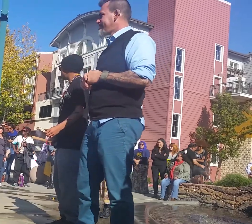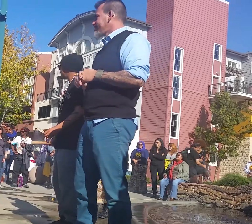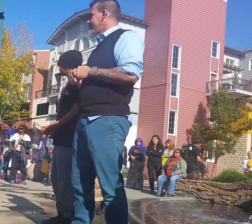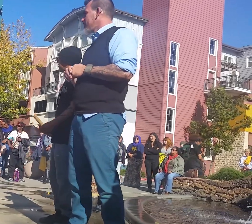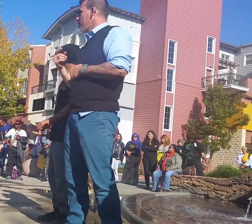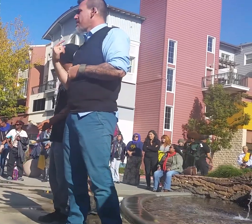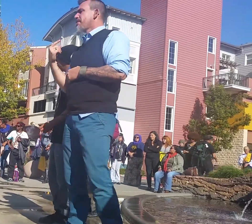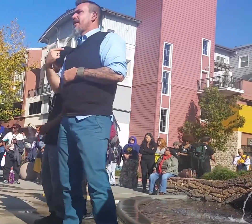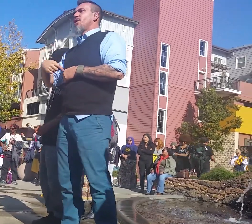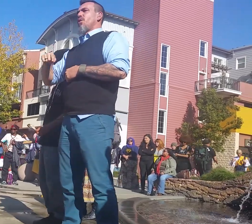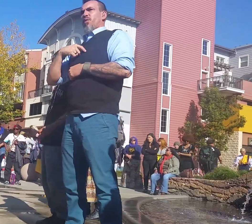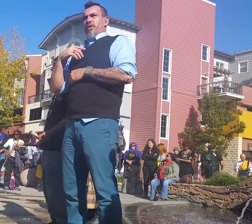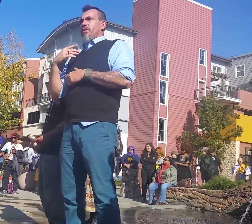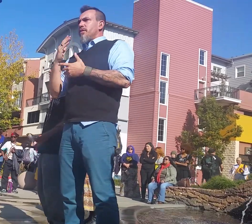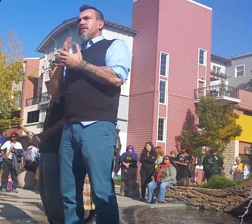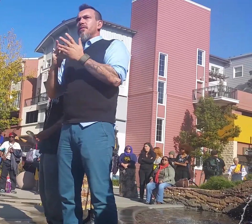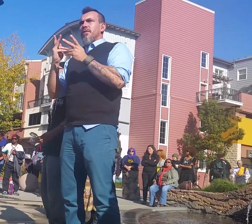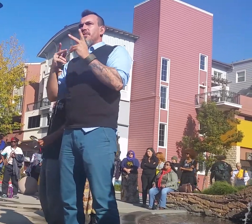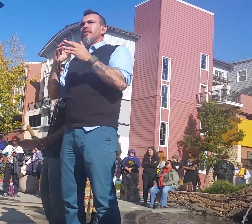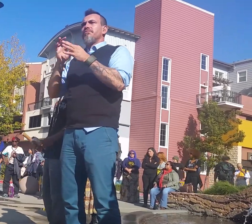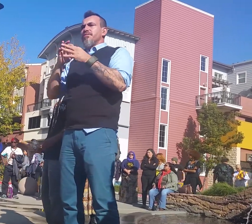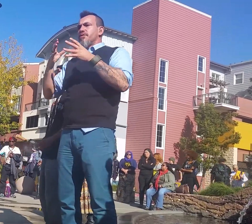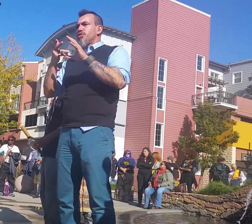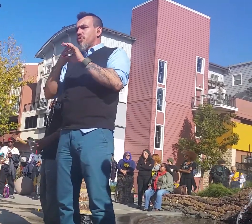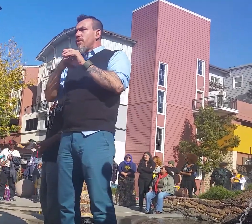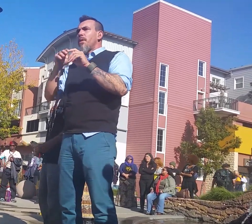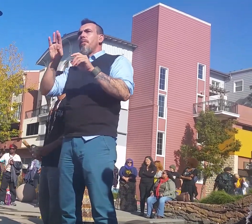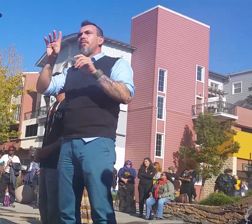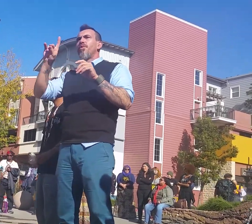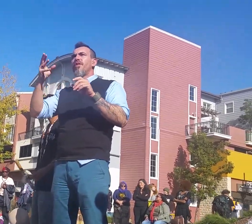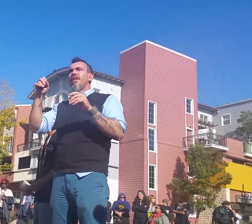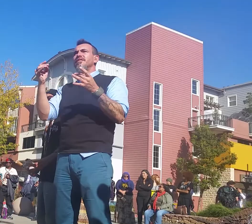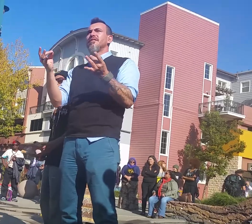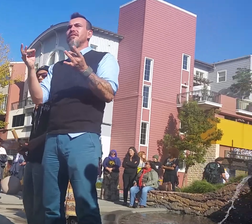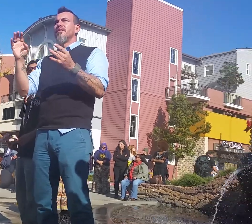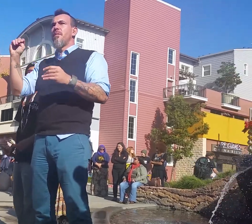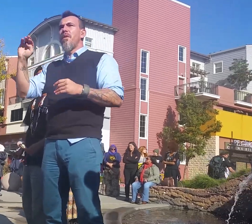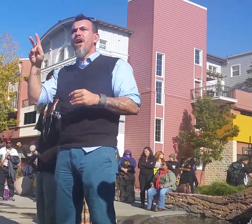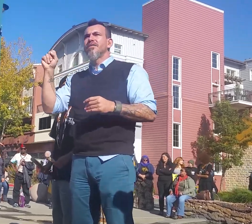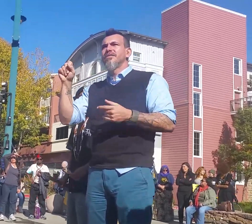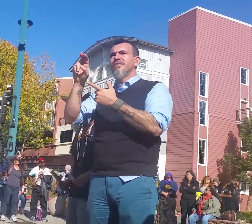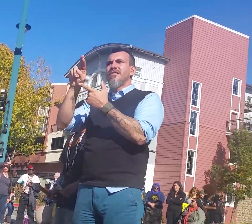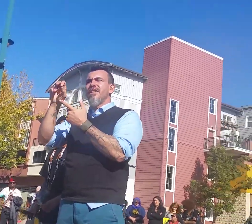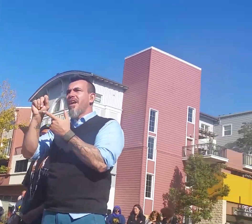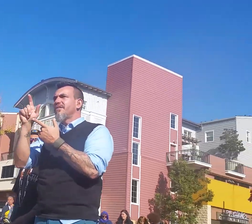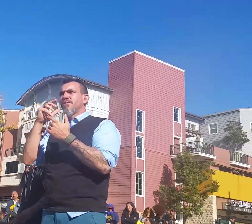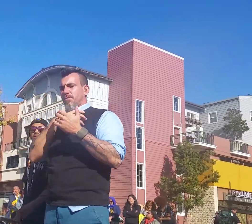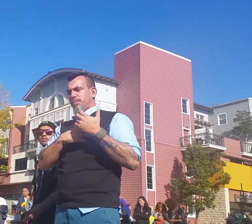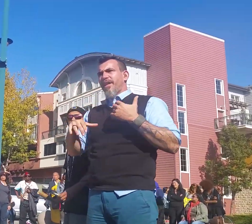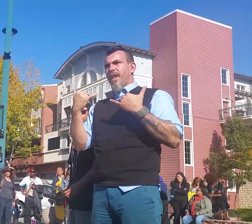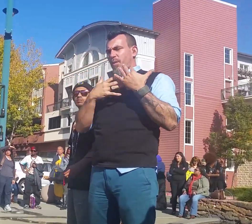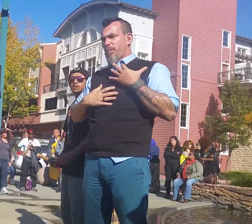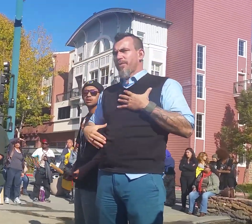And we were joined by these Buddhist monks and nuns who walked with us, and we said